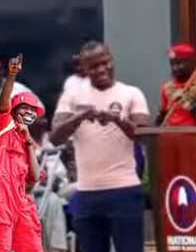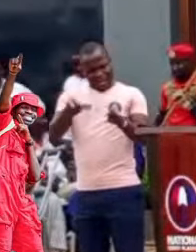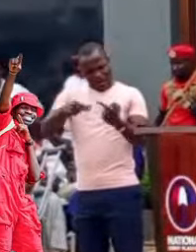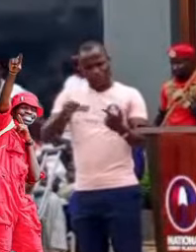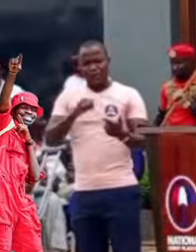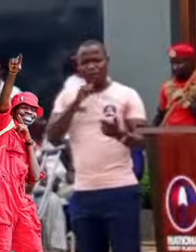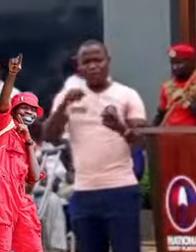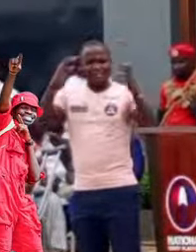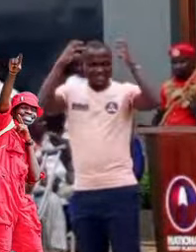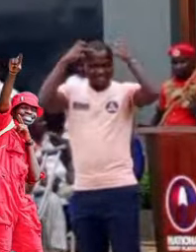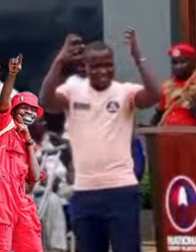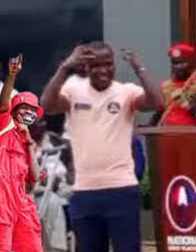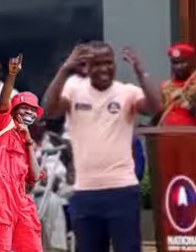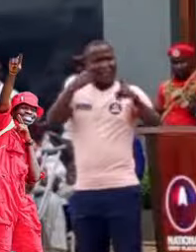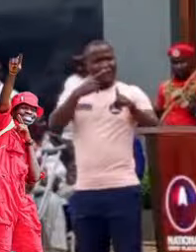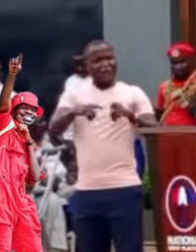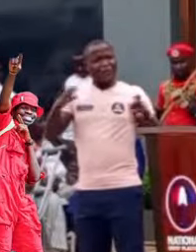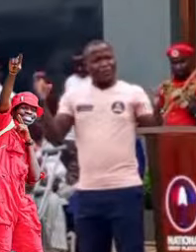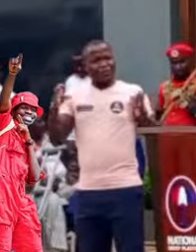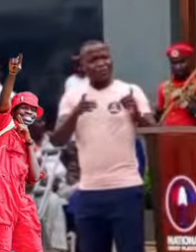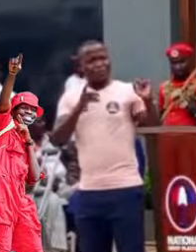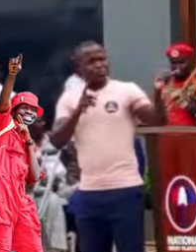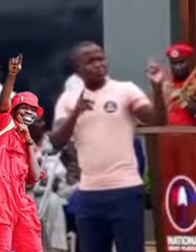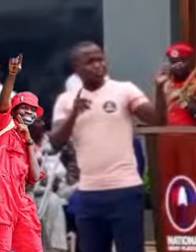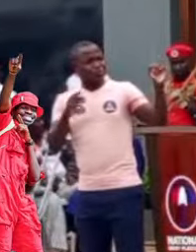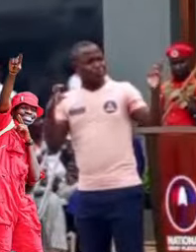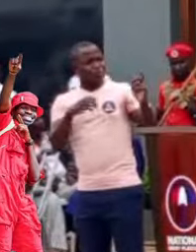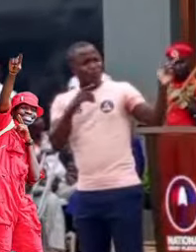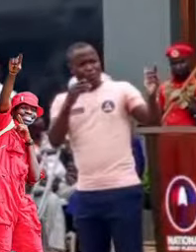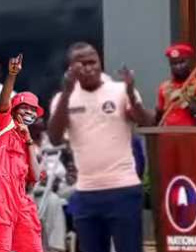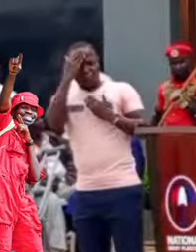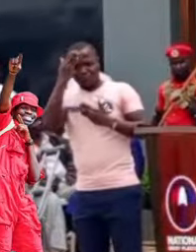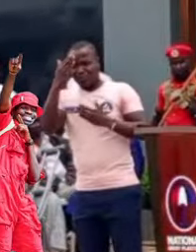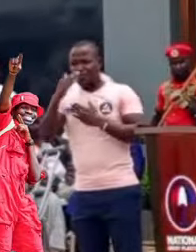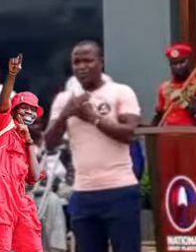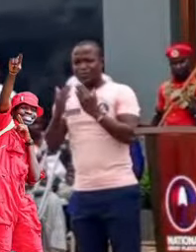Tetuli wa ntubabi. Wabula ababa titiza ababa kafi.